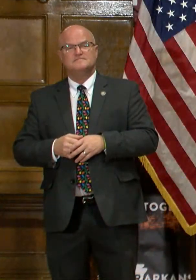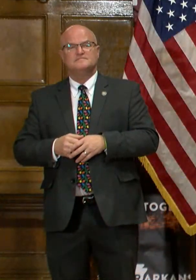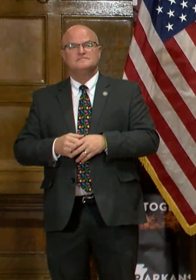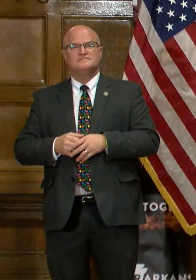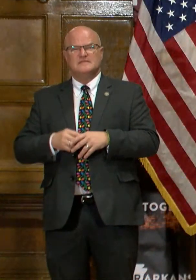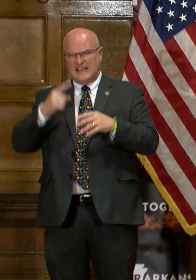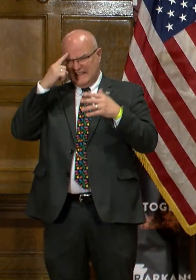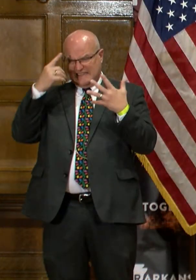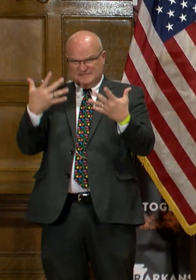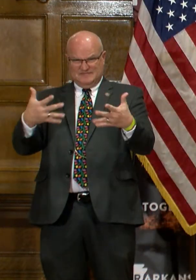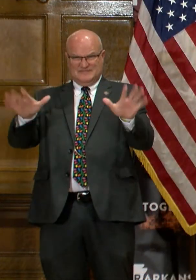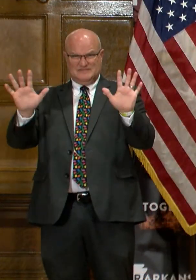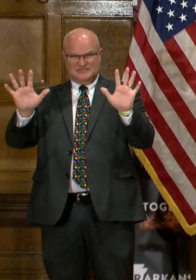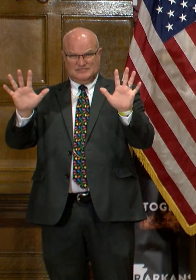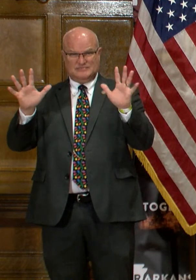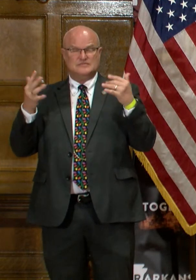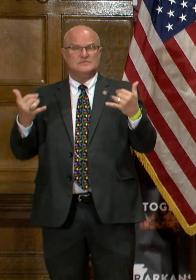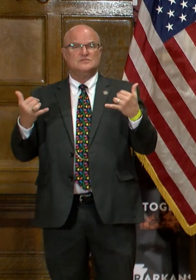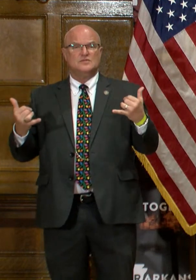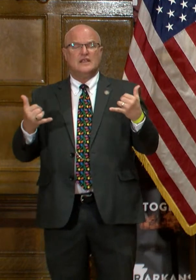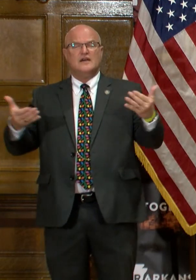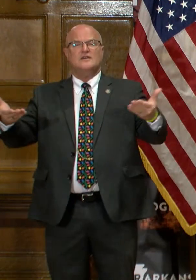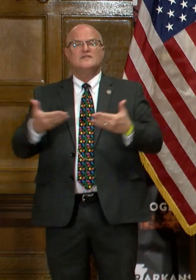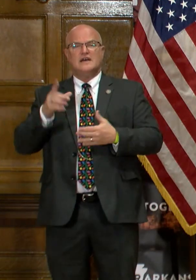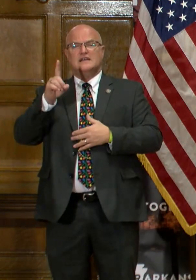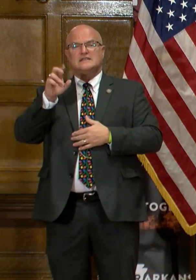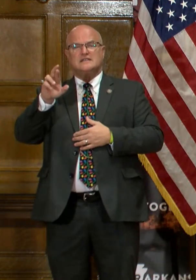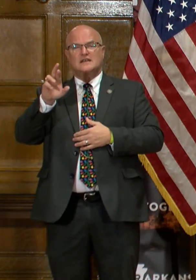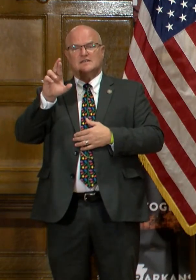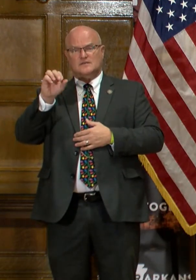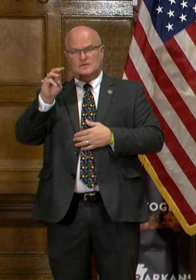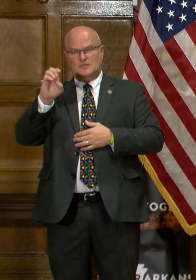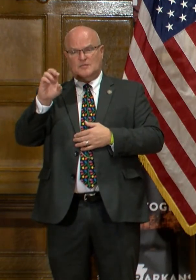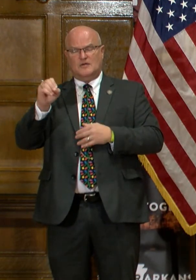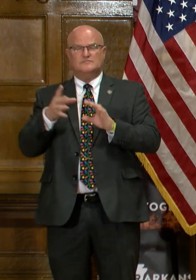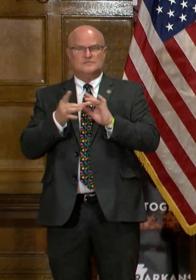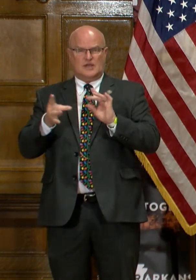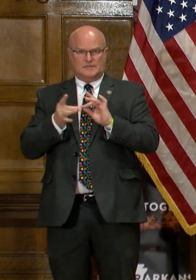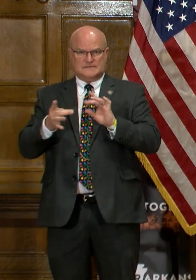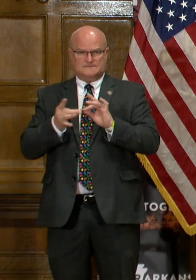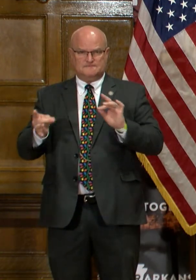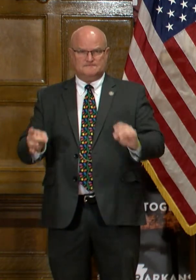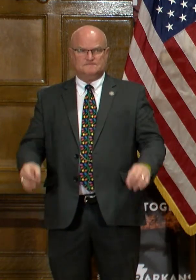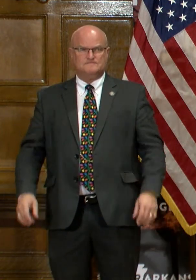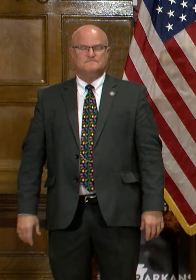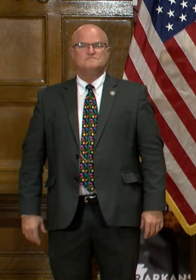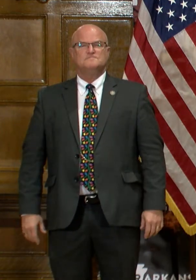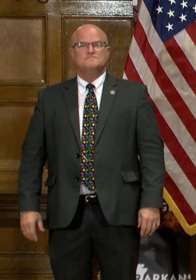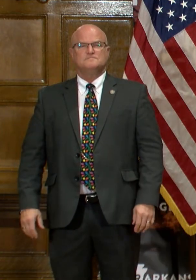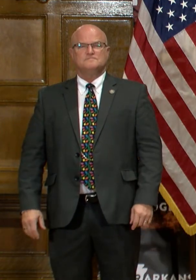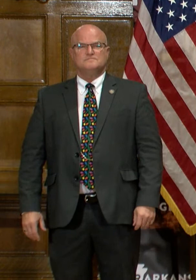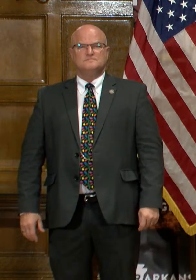I believe that concludes that. And with that, I'll invite Dr. Romero for his comments.